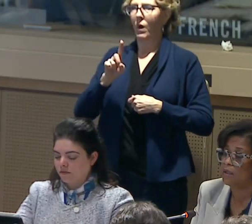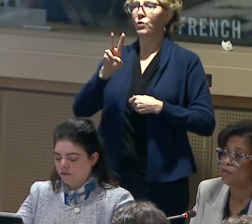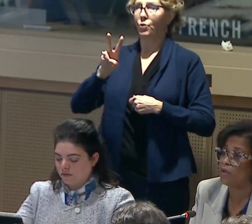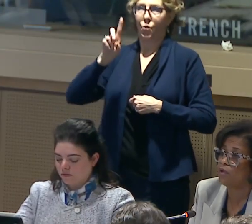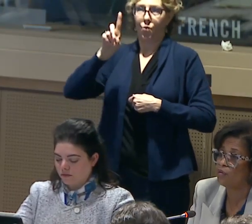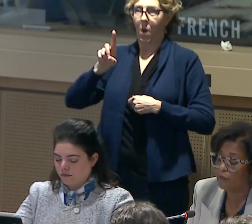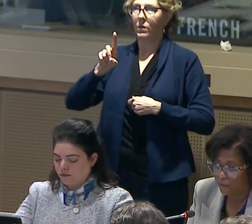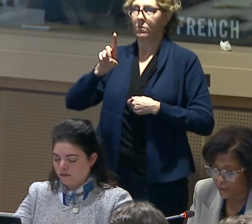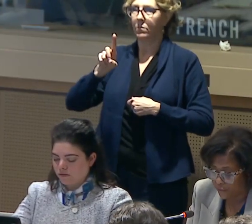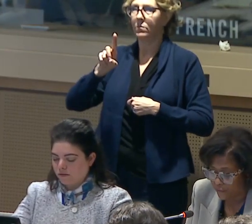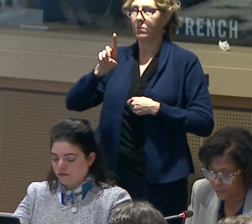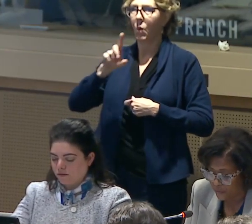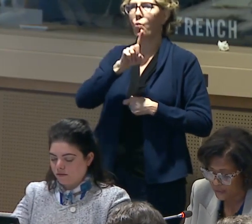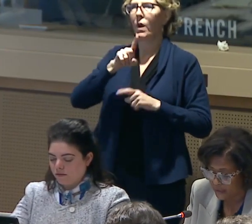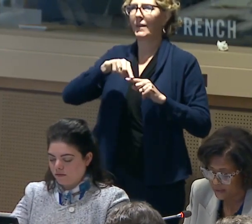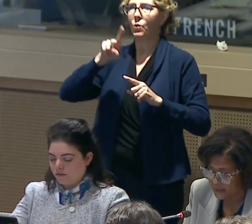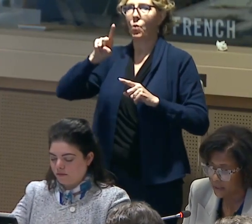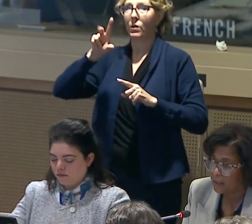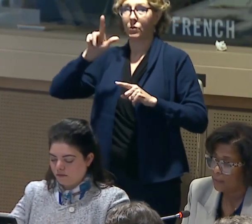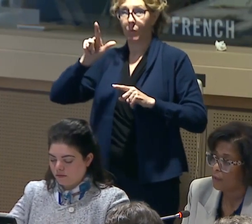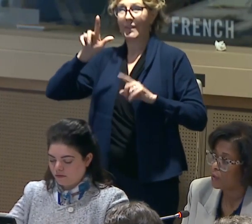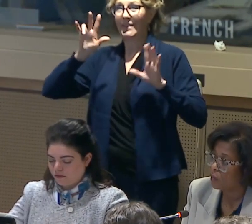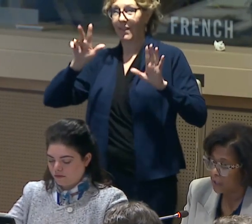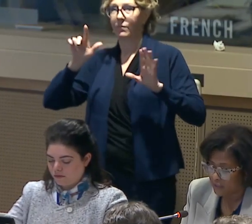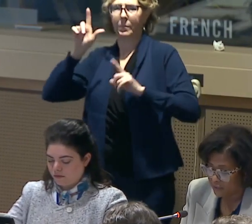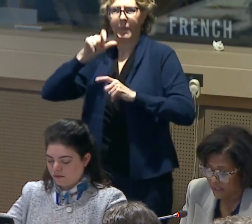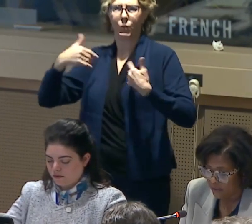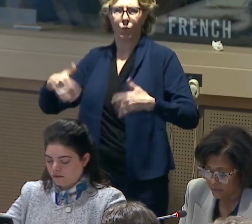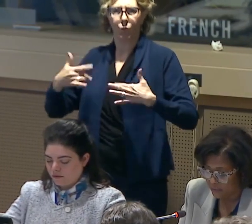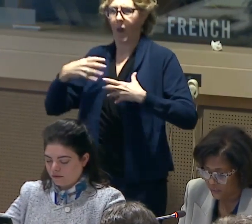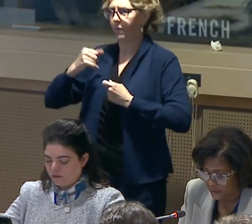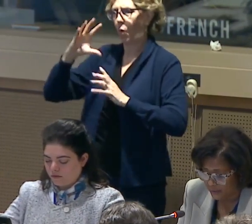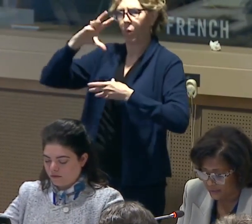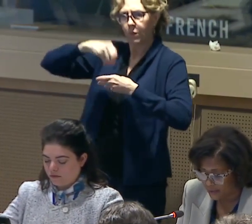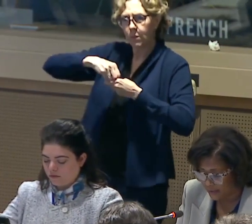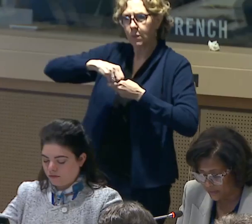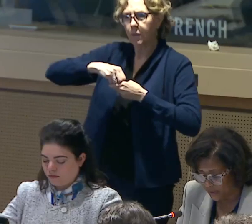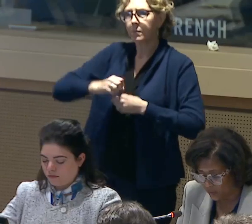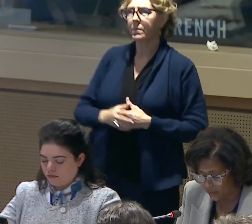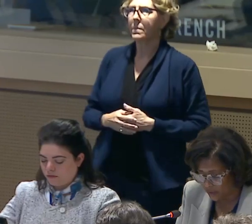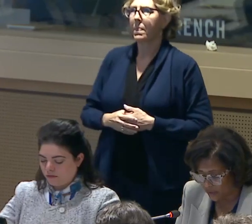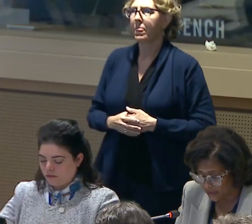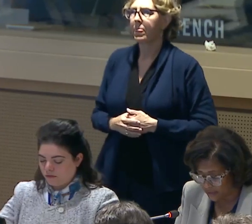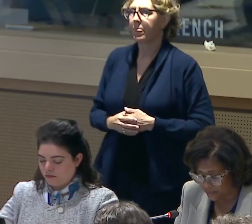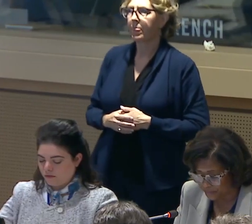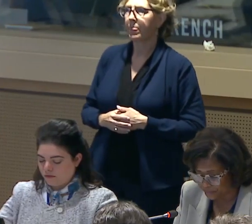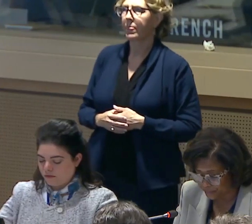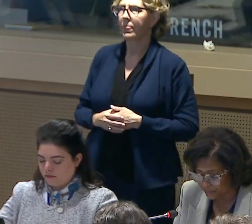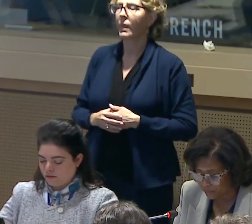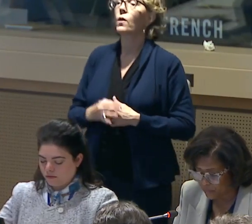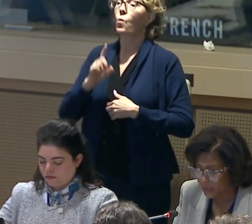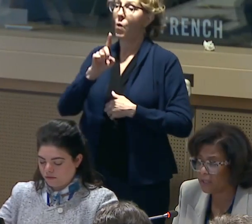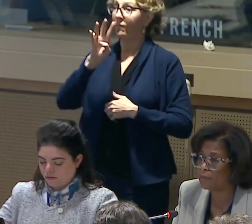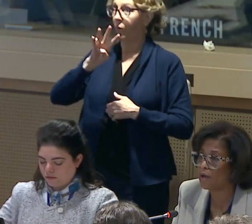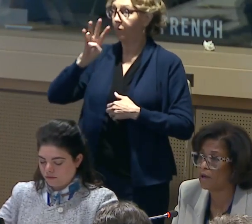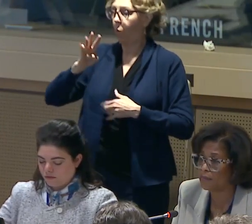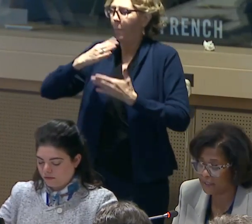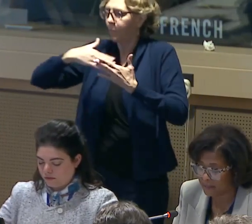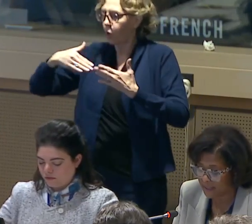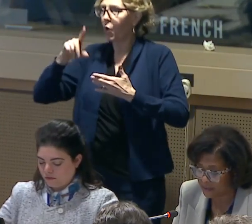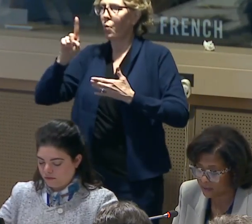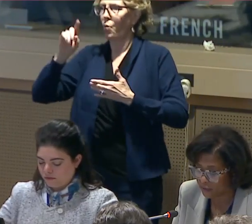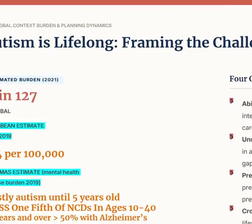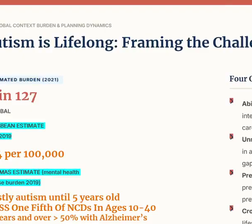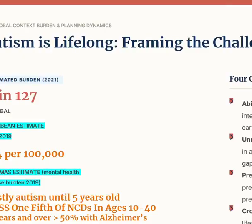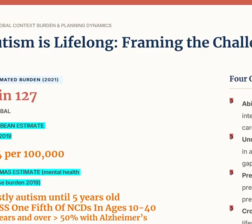estimated 344 persons per 100,000 persons living with autism. In the